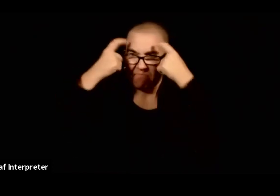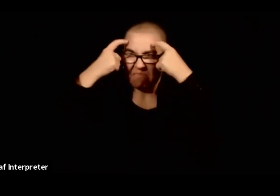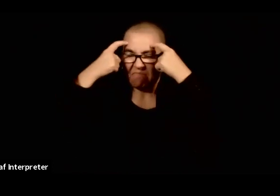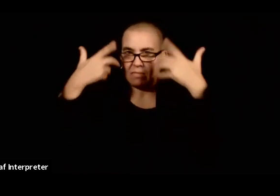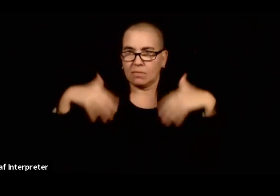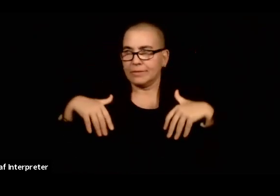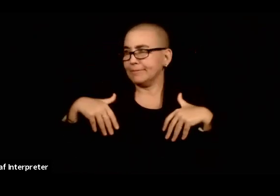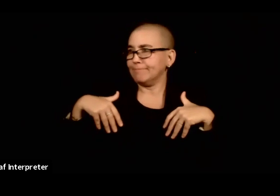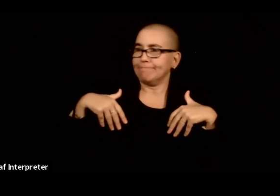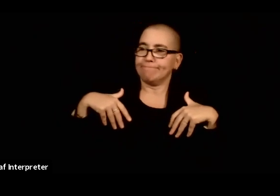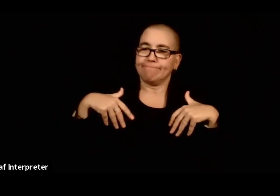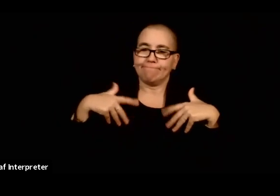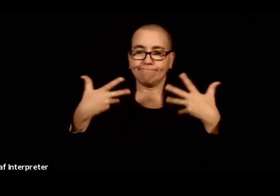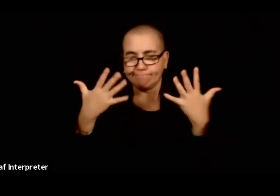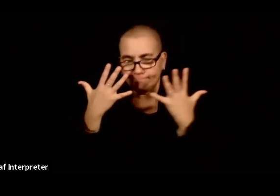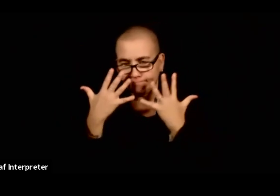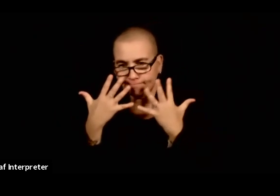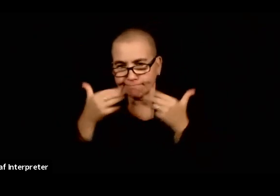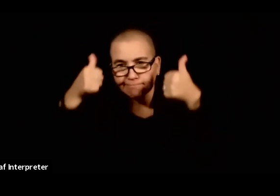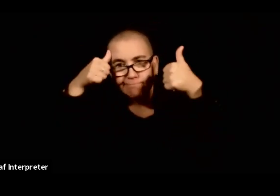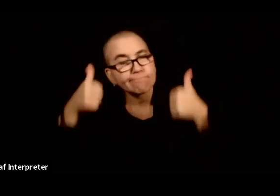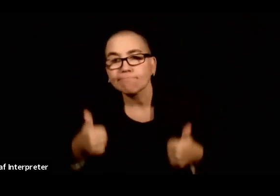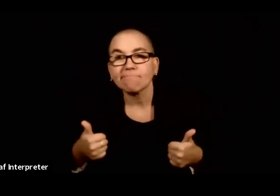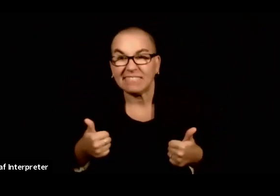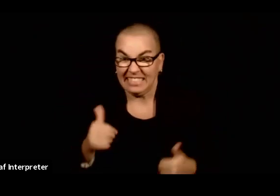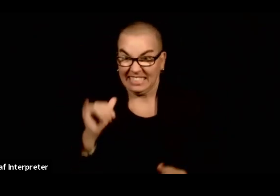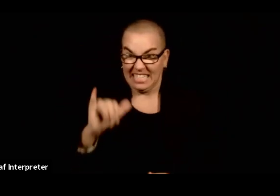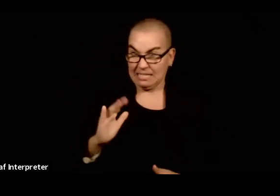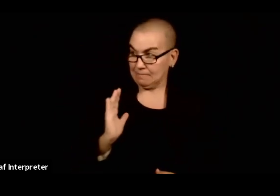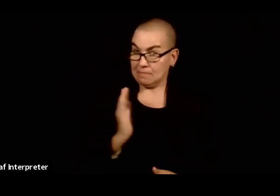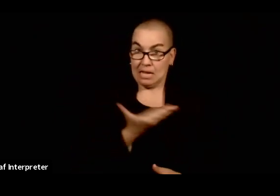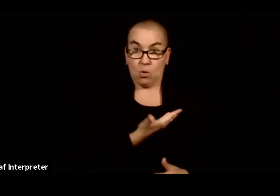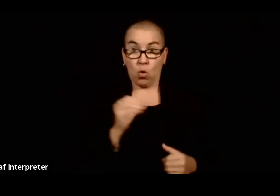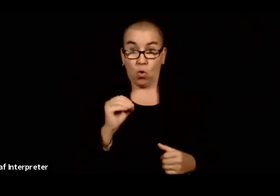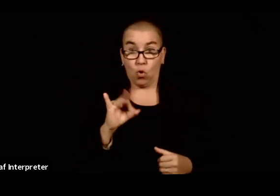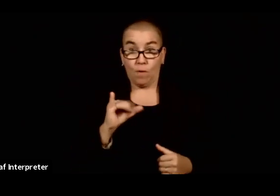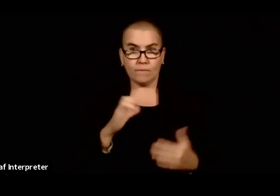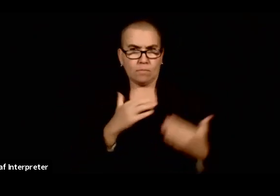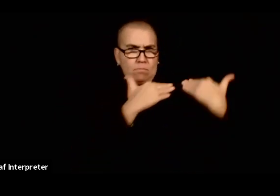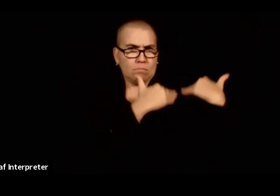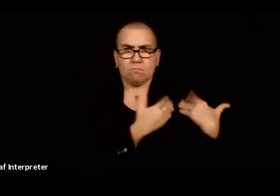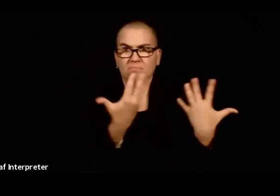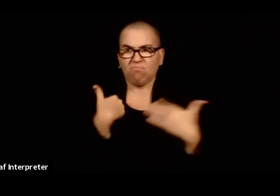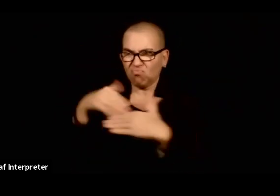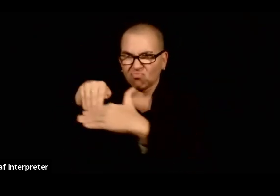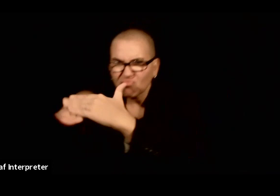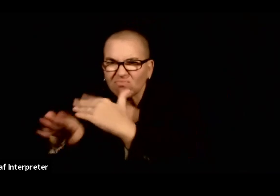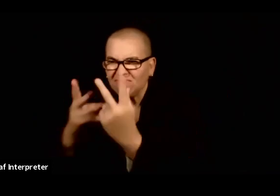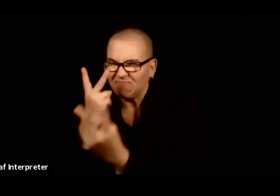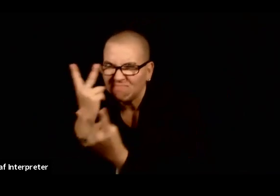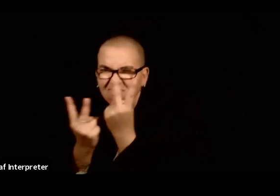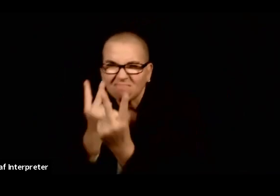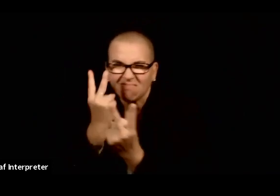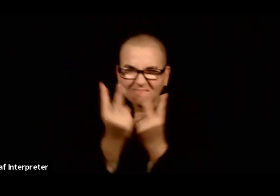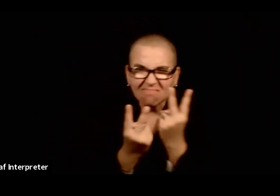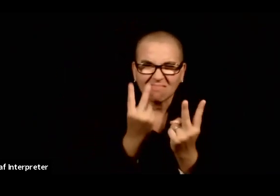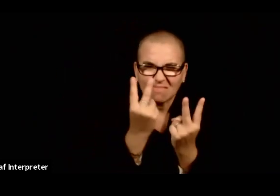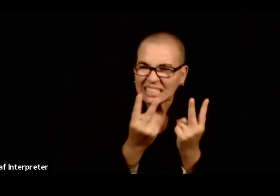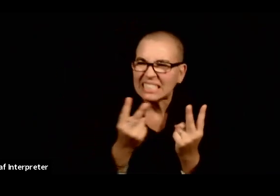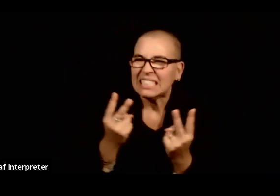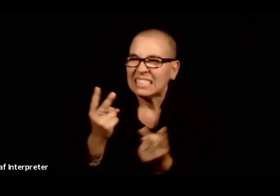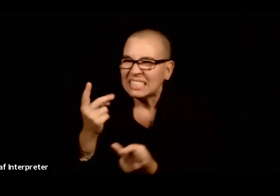daily examples of the suffering and desperation this causes. There are many people in Minnesota